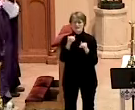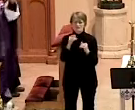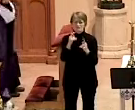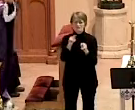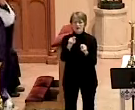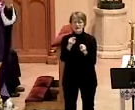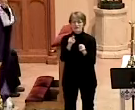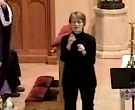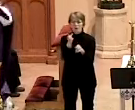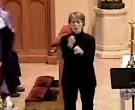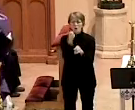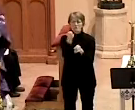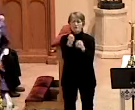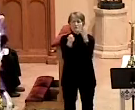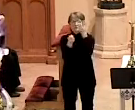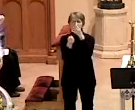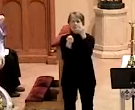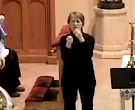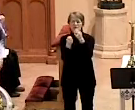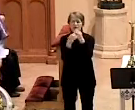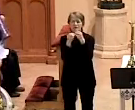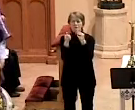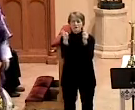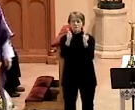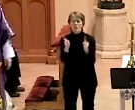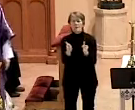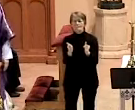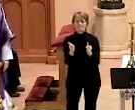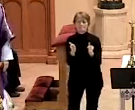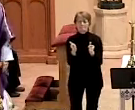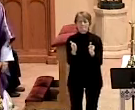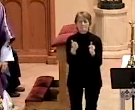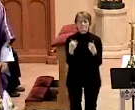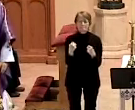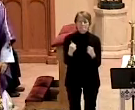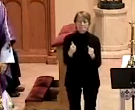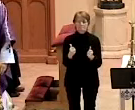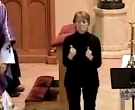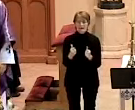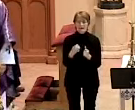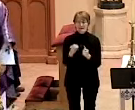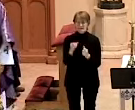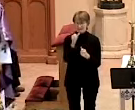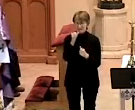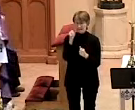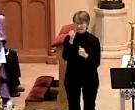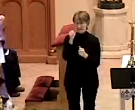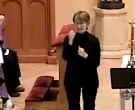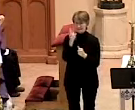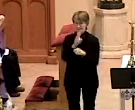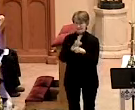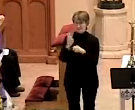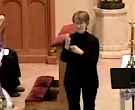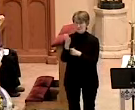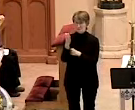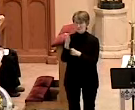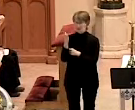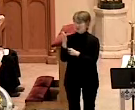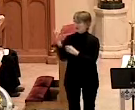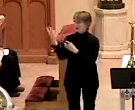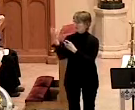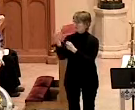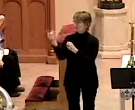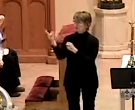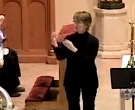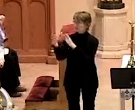on to their beauty and their form. Yesterday at 6 o'clock in the morning, I was walking out because I